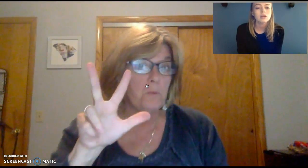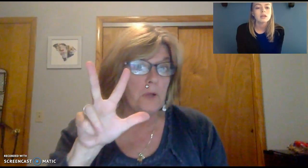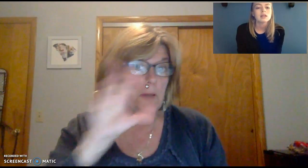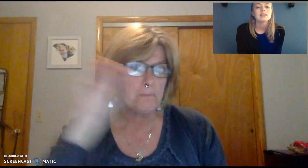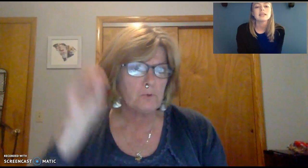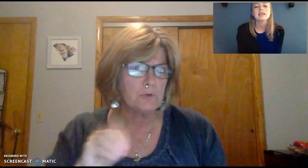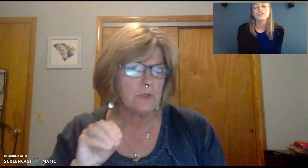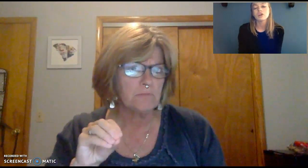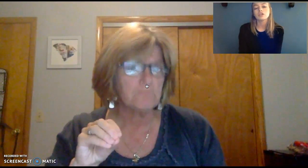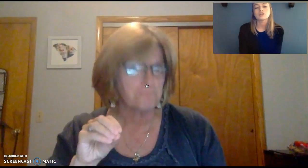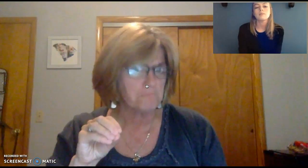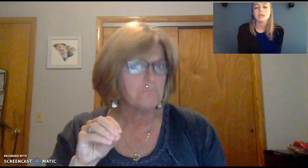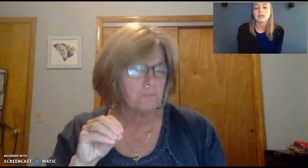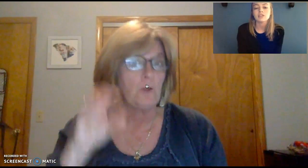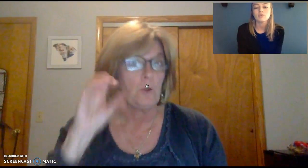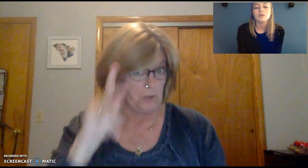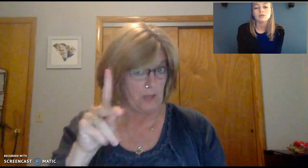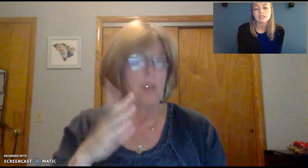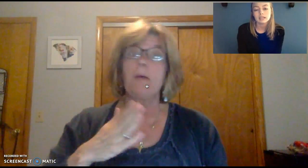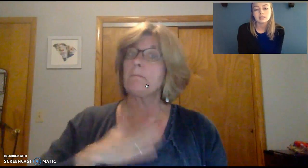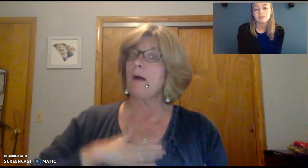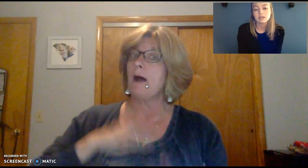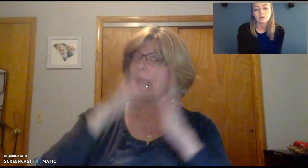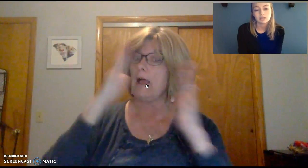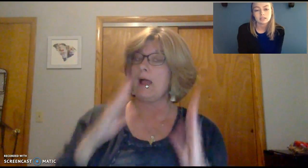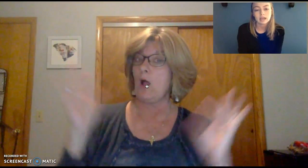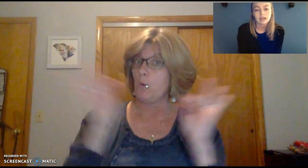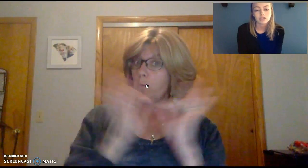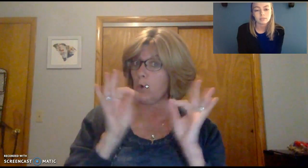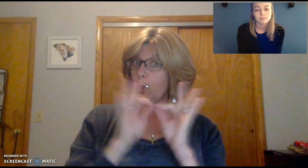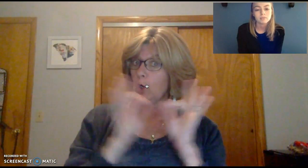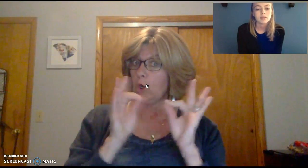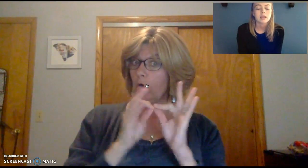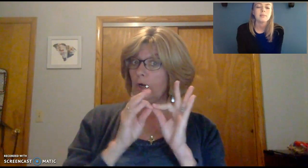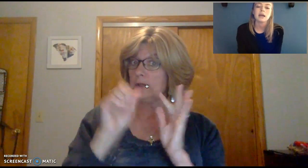So let's say they charge me 3% to be their real estate